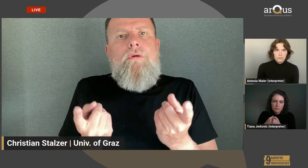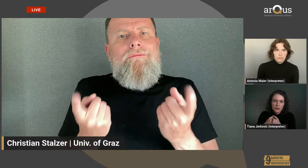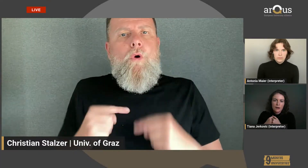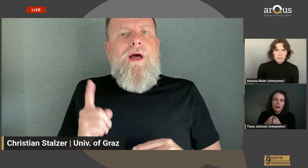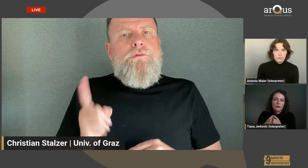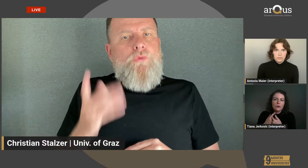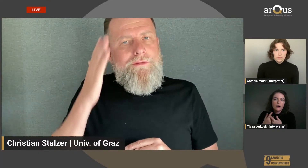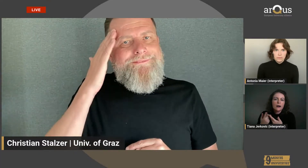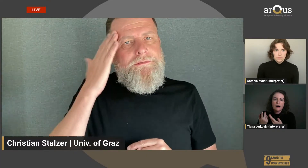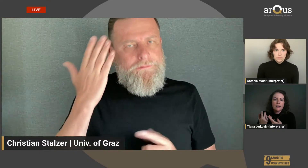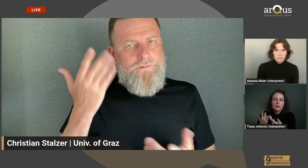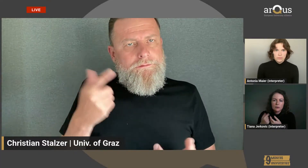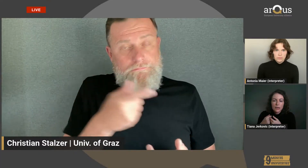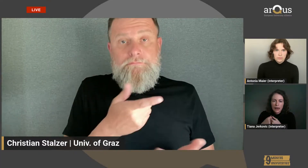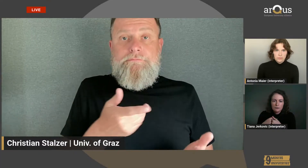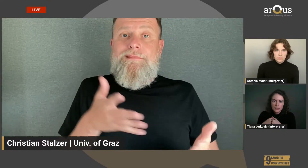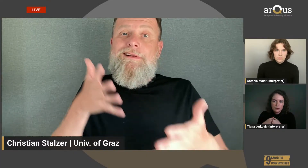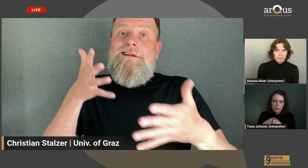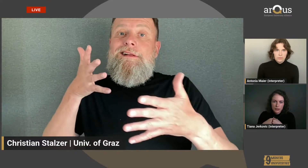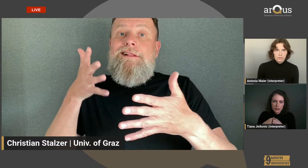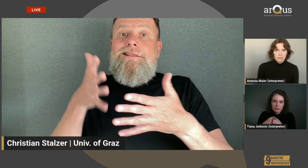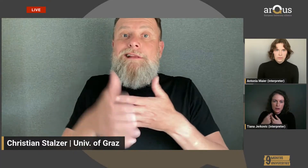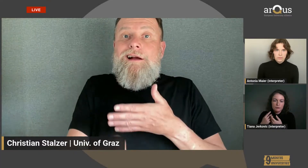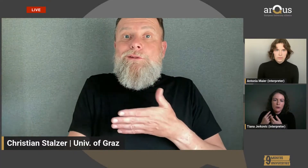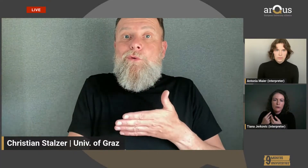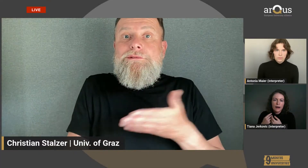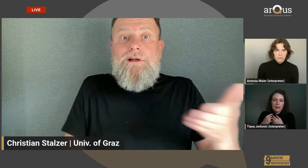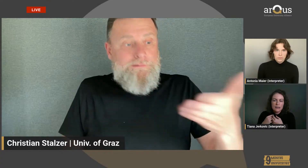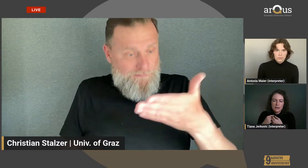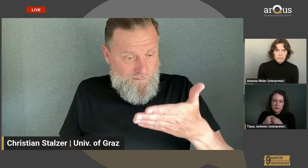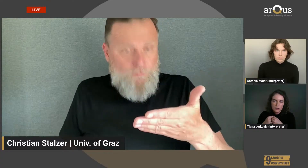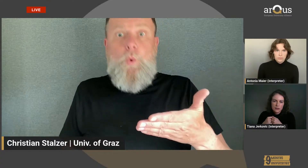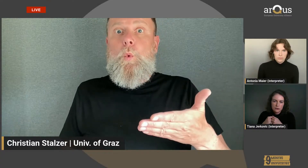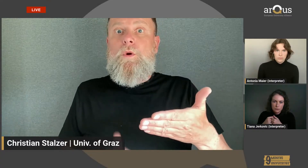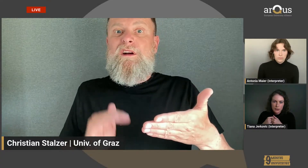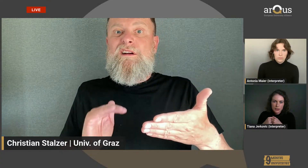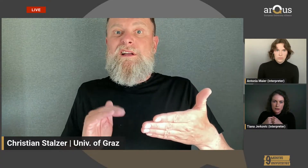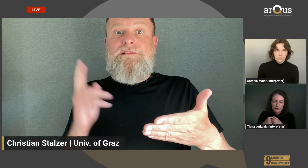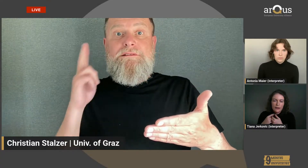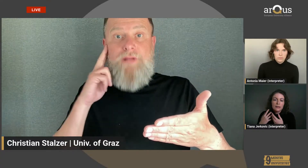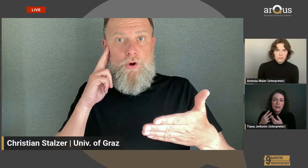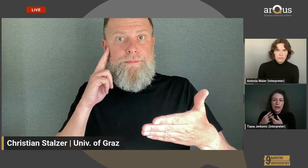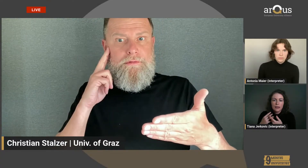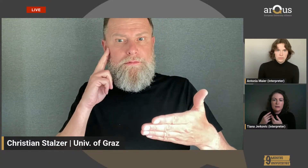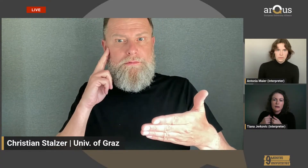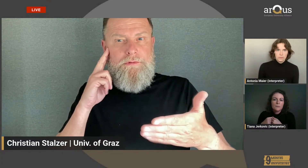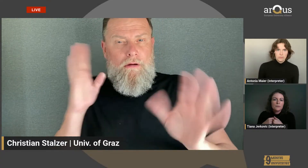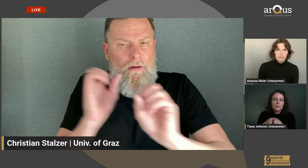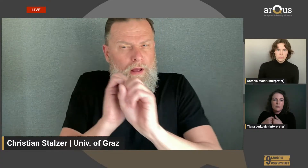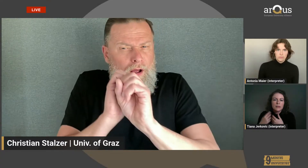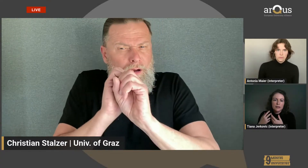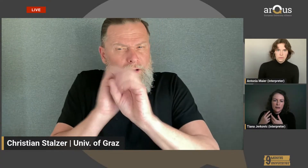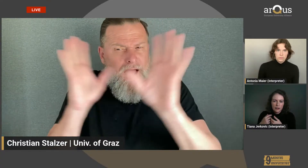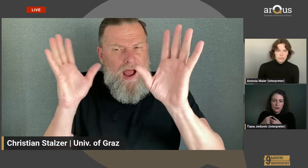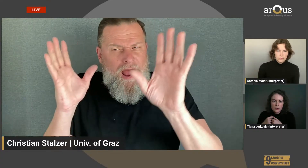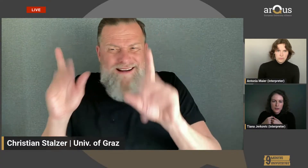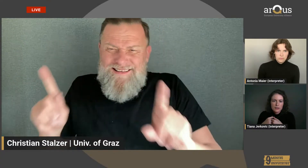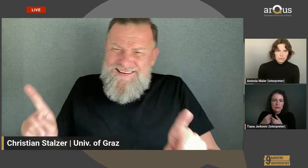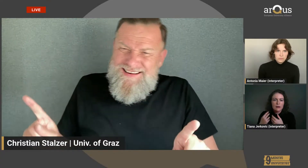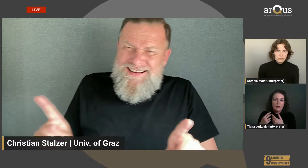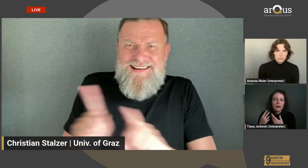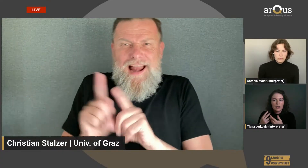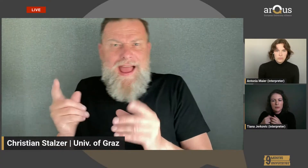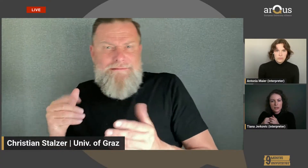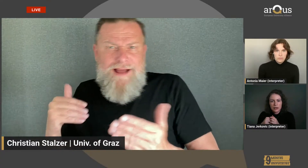parents who don't have the information, who have no access to this information. They get maybe the